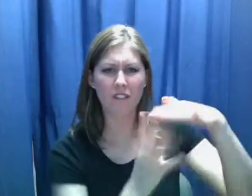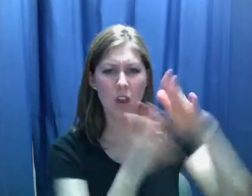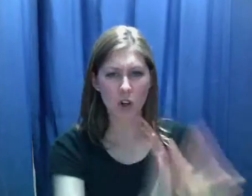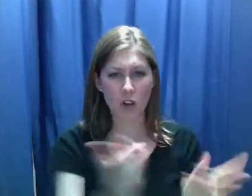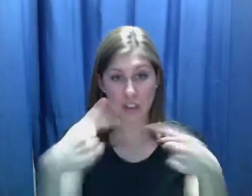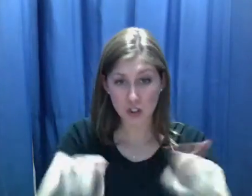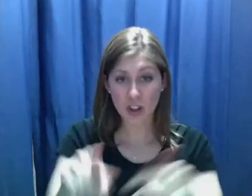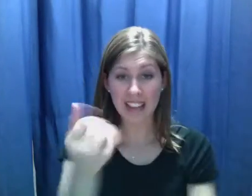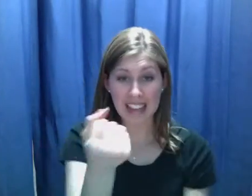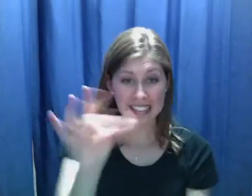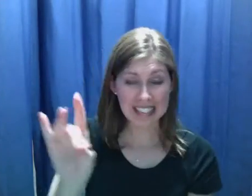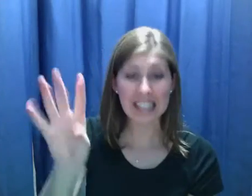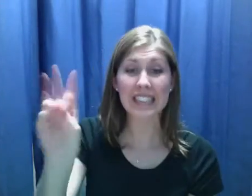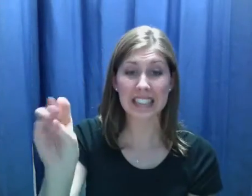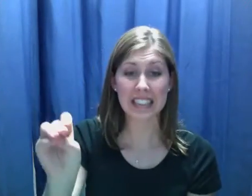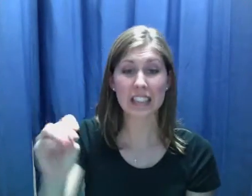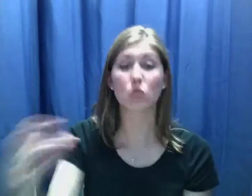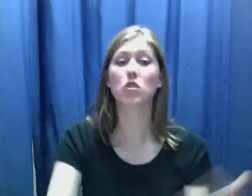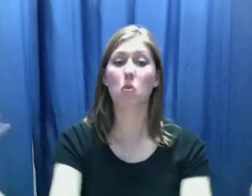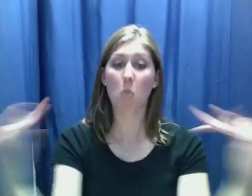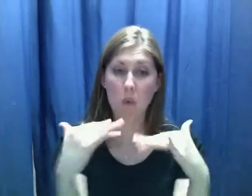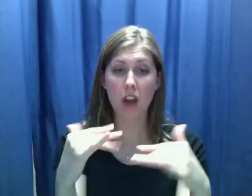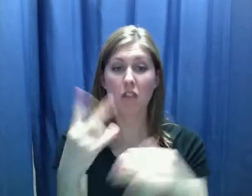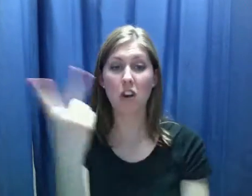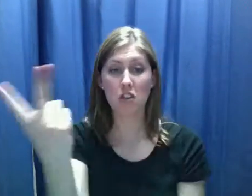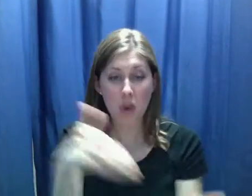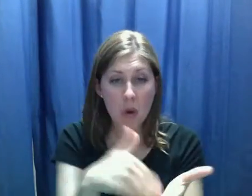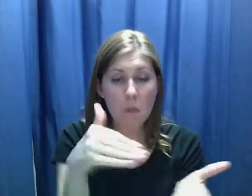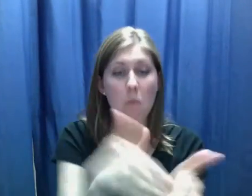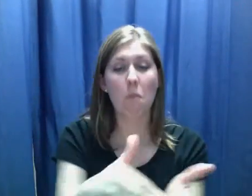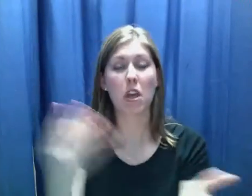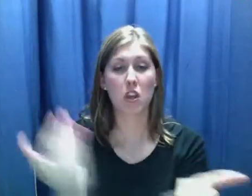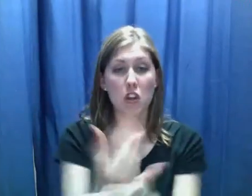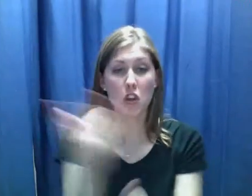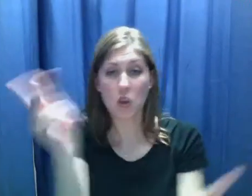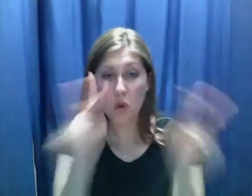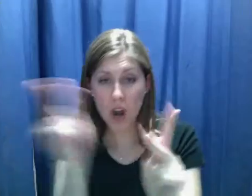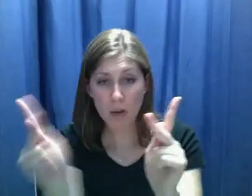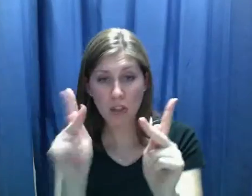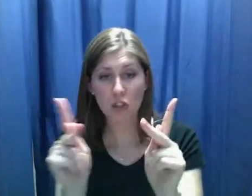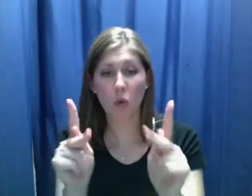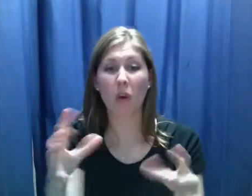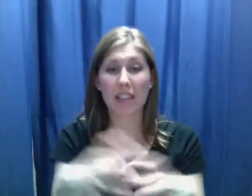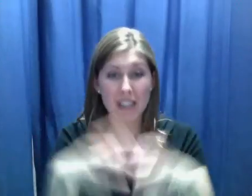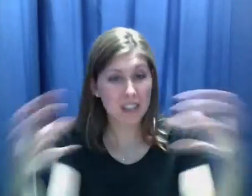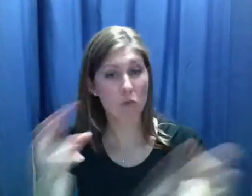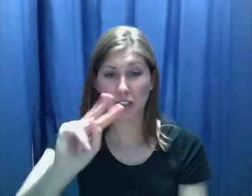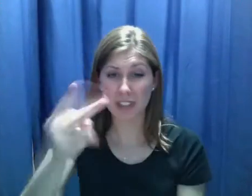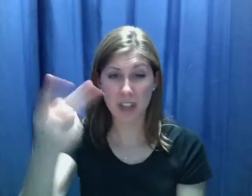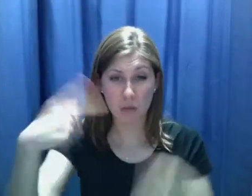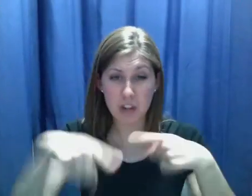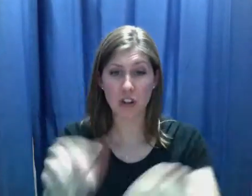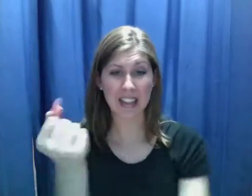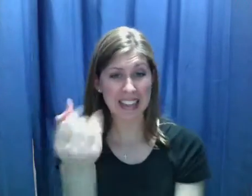over 2 million newcomers, with numbers doubling during the 1880s to over 4.7 million arrivals.